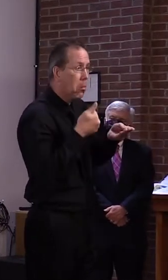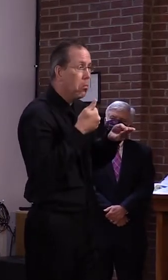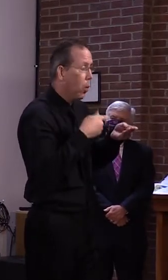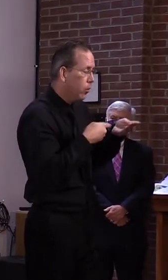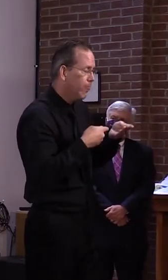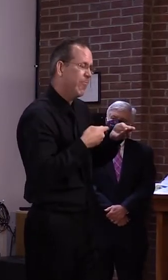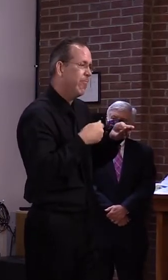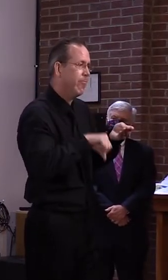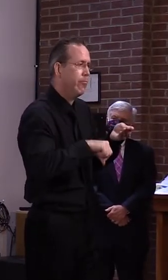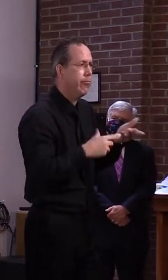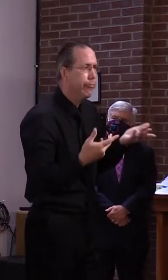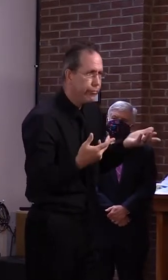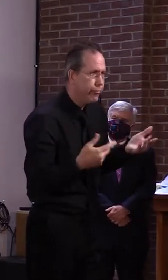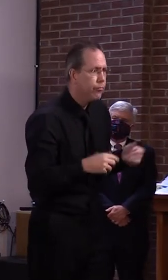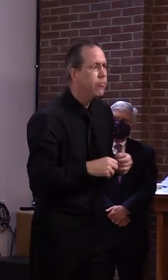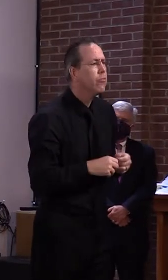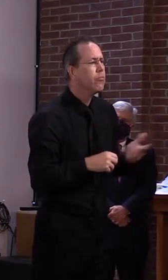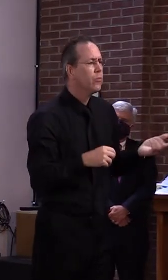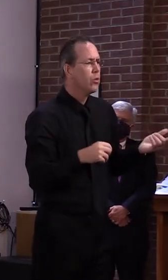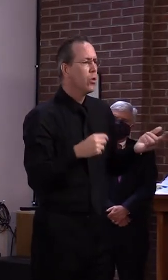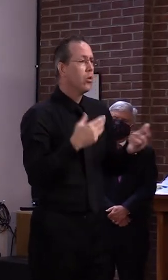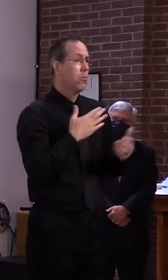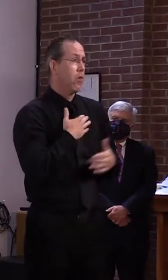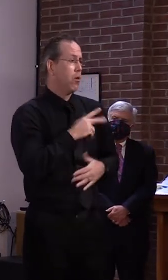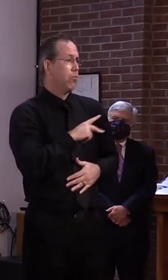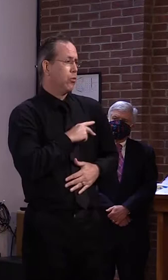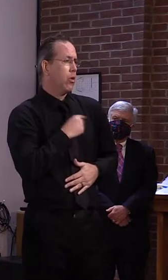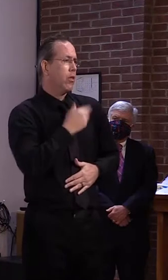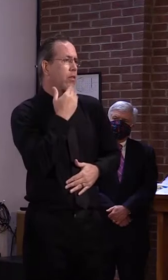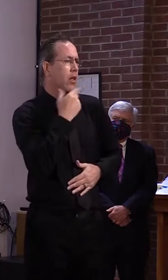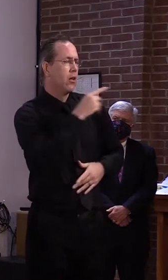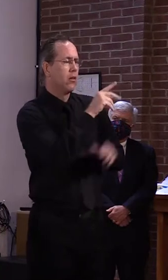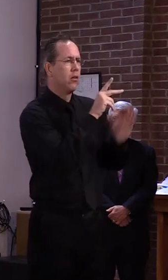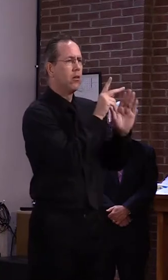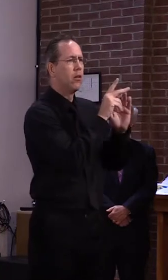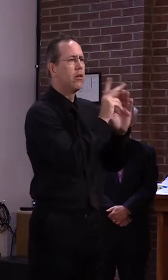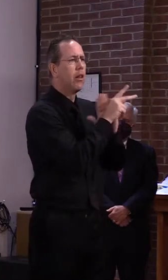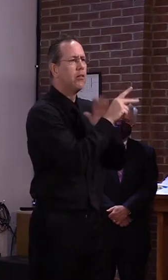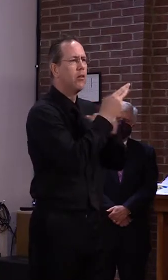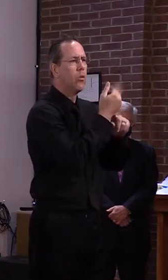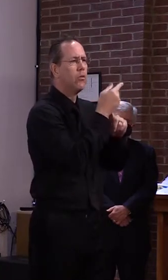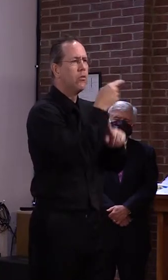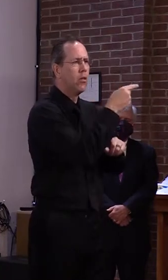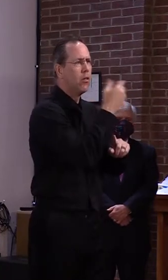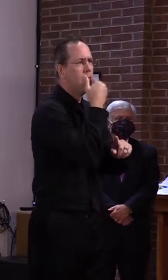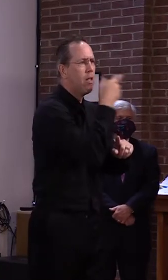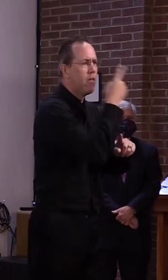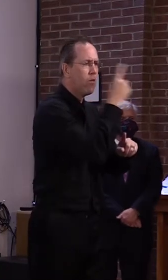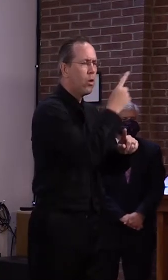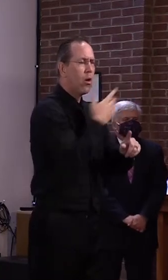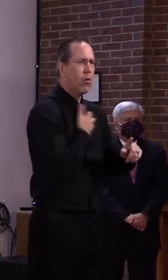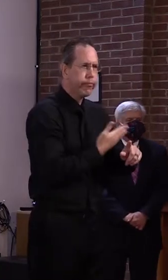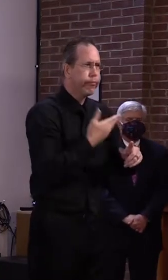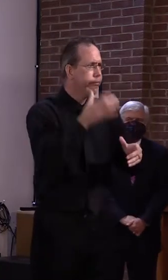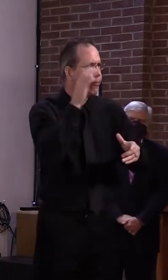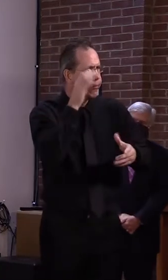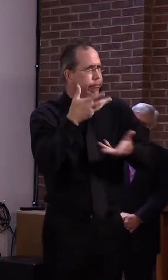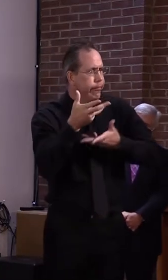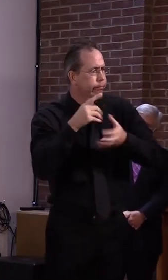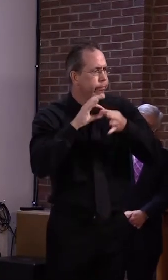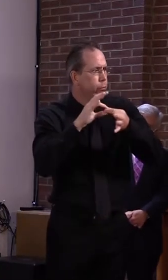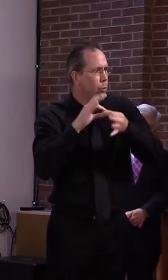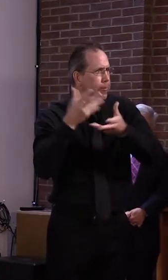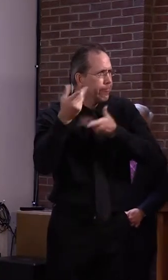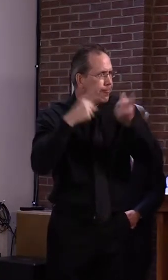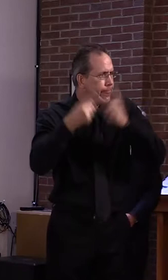well for being forthright, for being helpful, doing what they were supposed to do, providing for the names